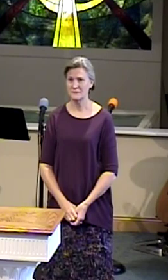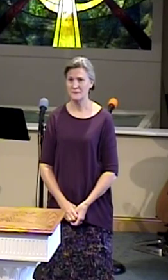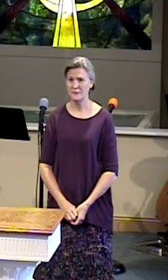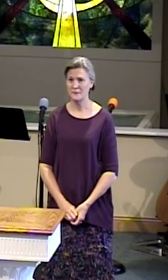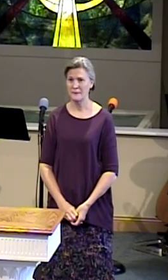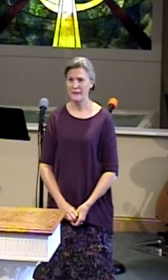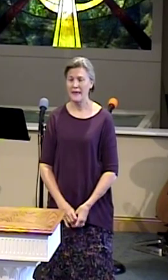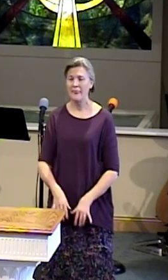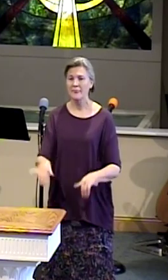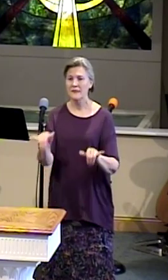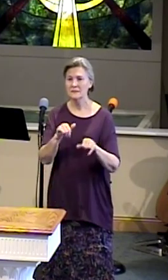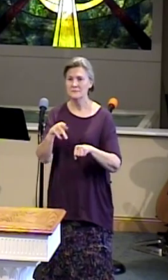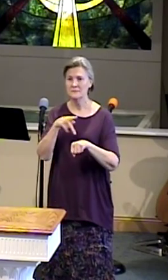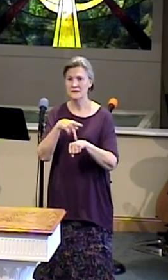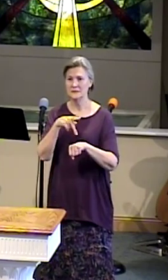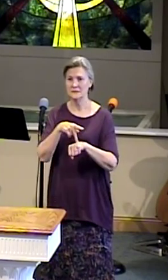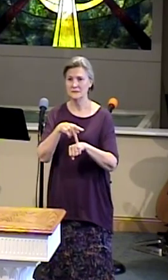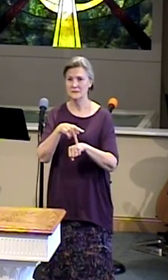That same Peter